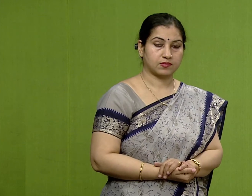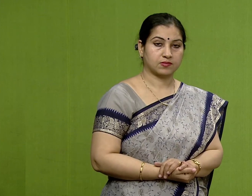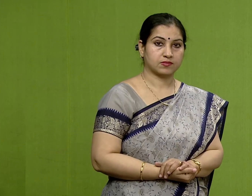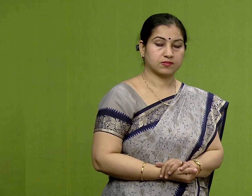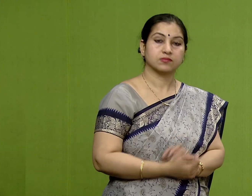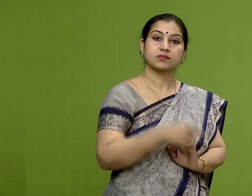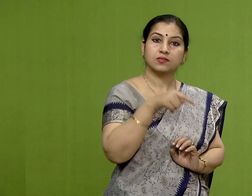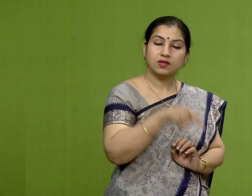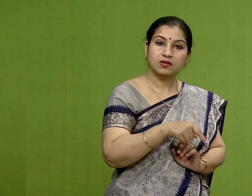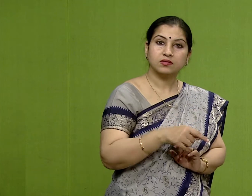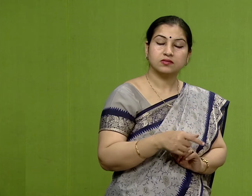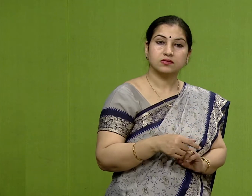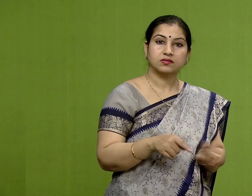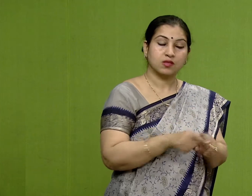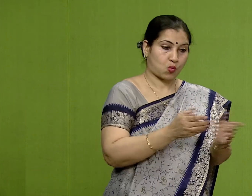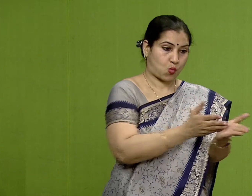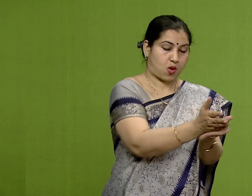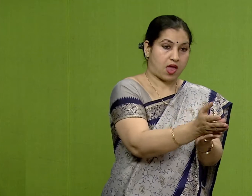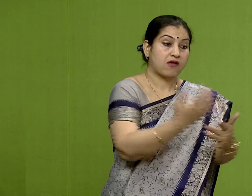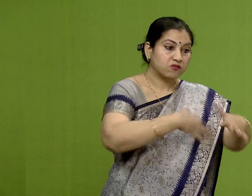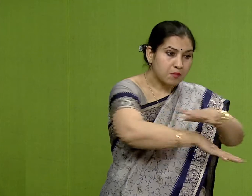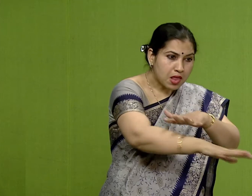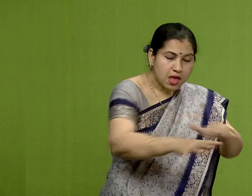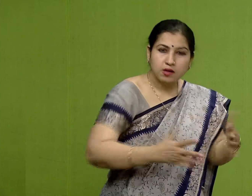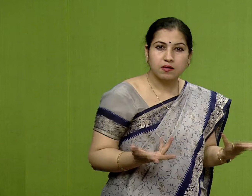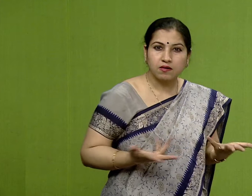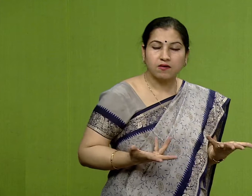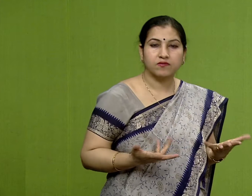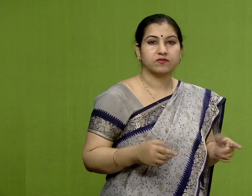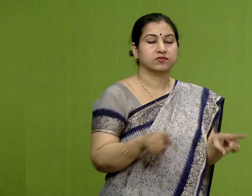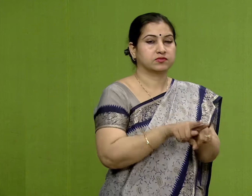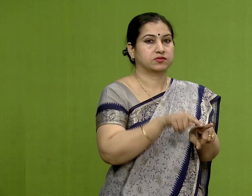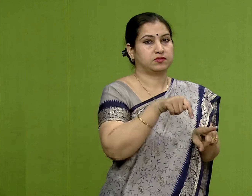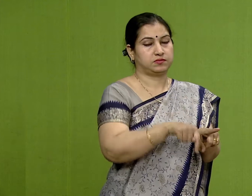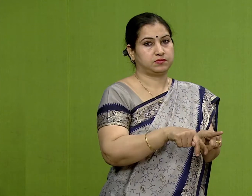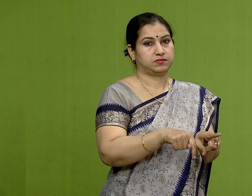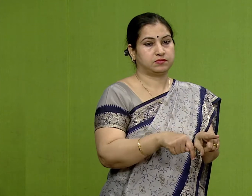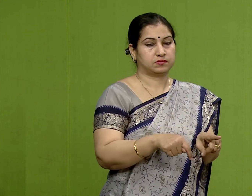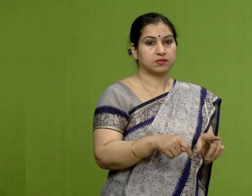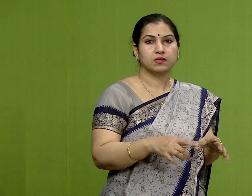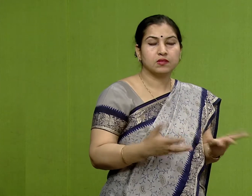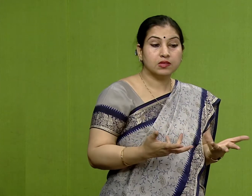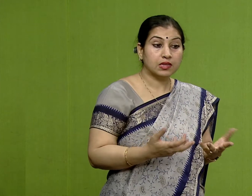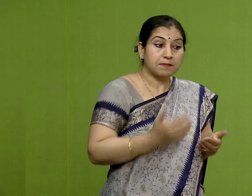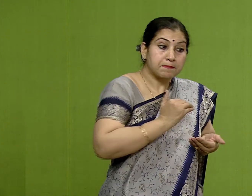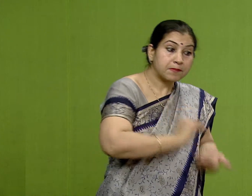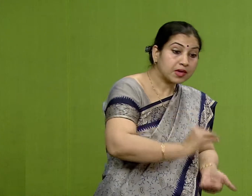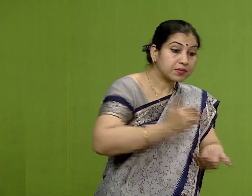There is way to plan the baby in which number of children in the